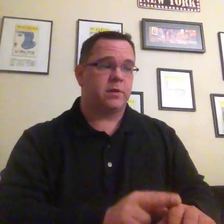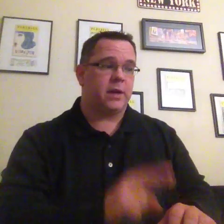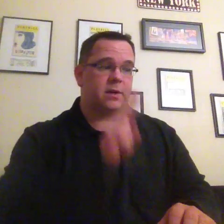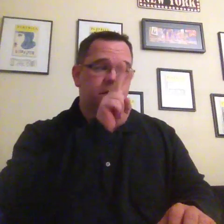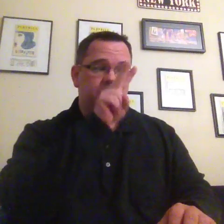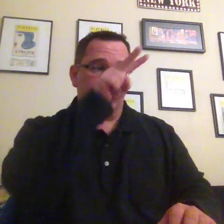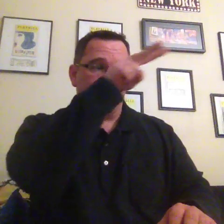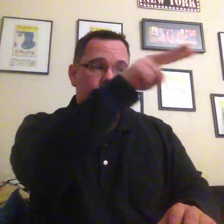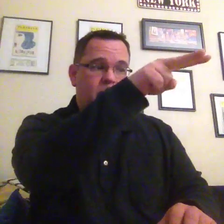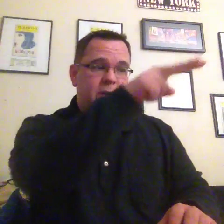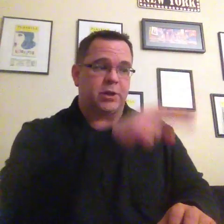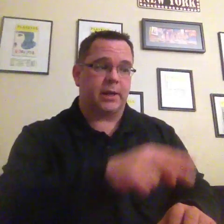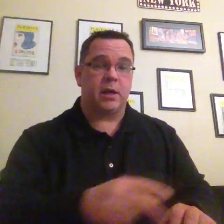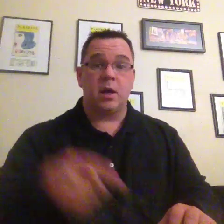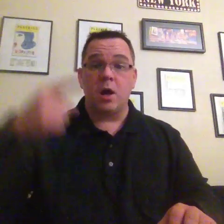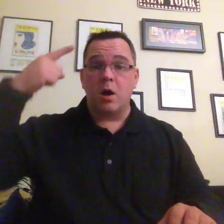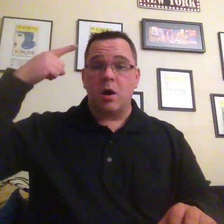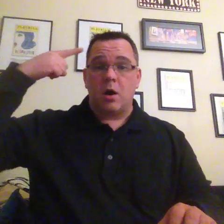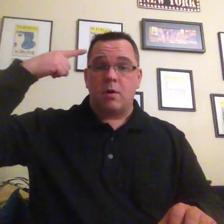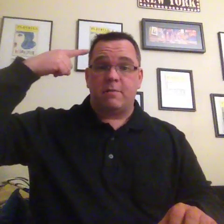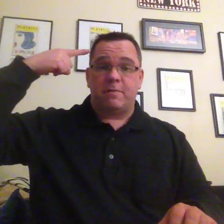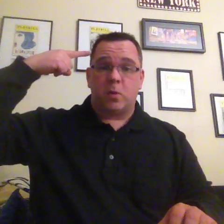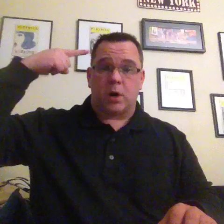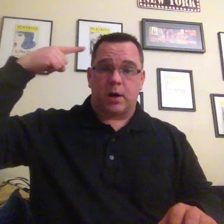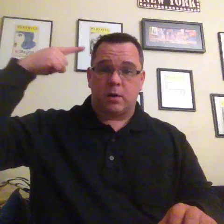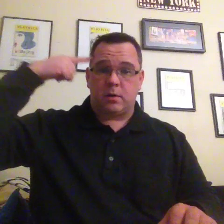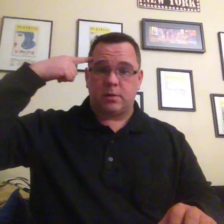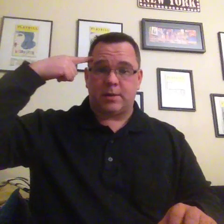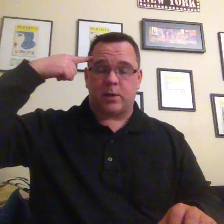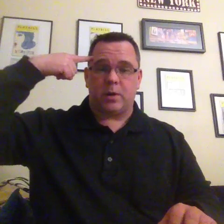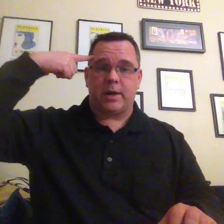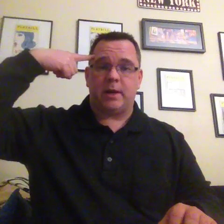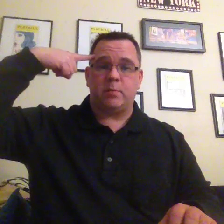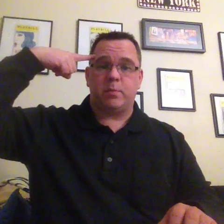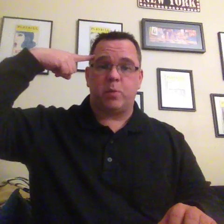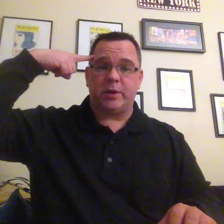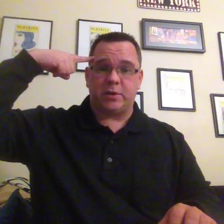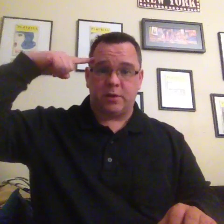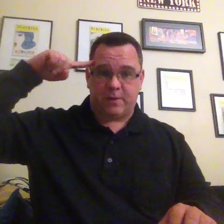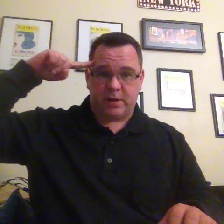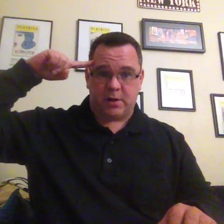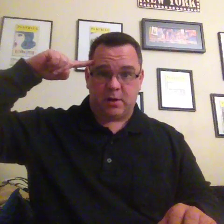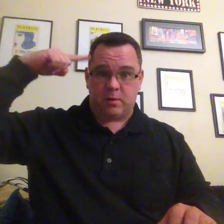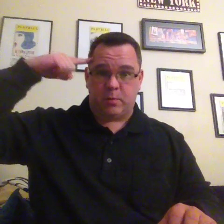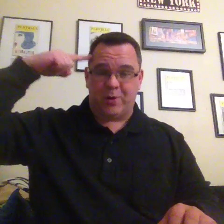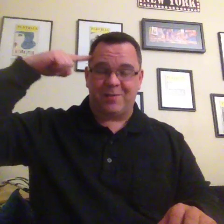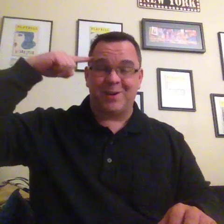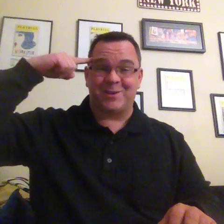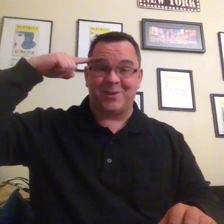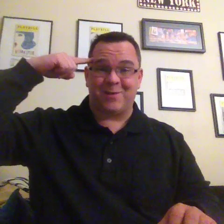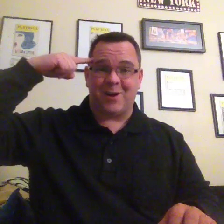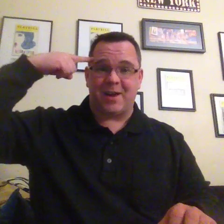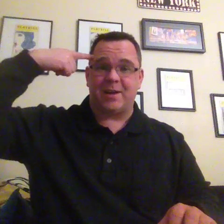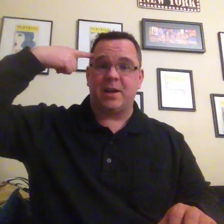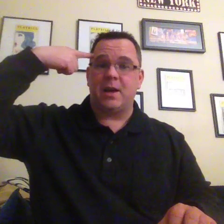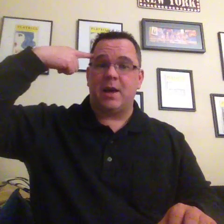there as if you're watching. 4. Take one hand, point your finger to your forehead,